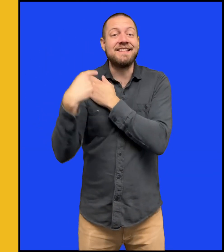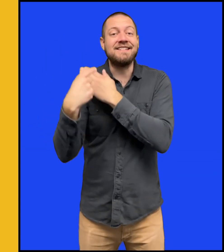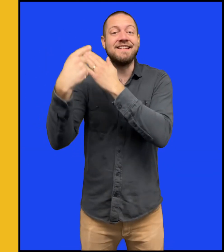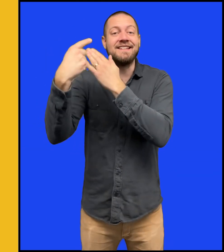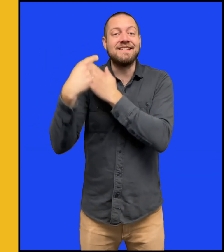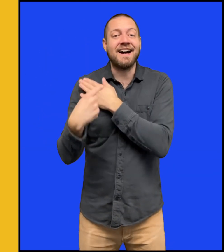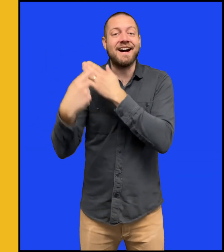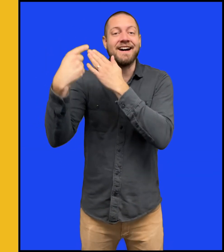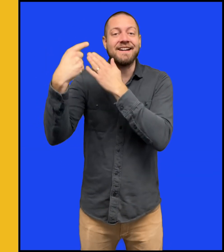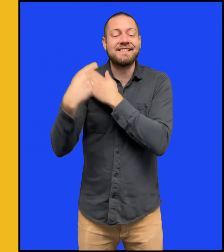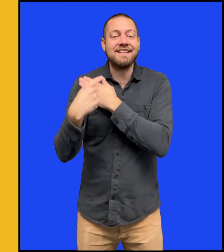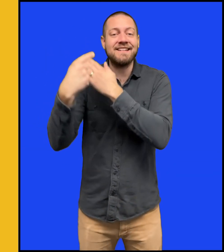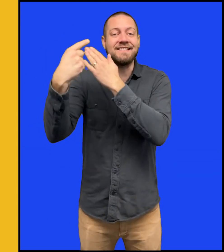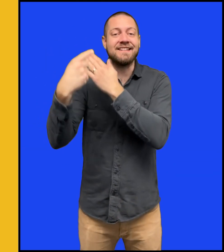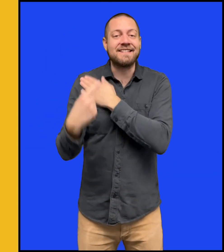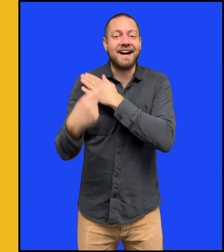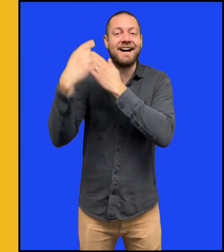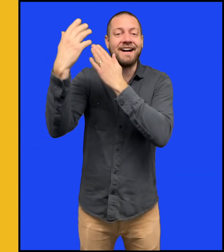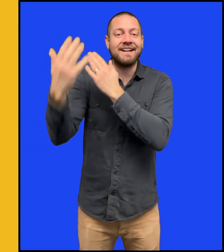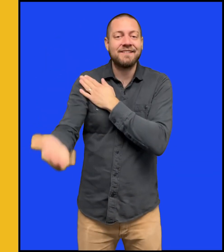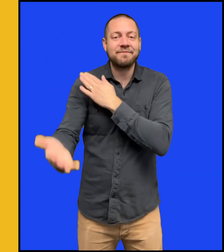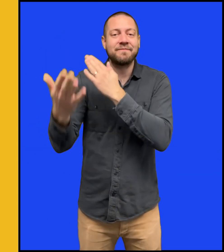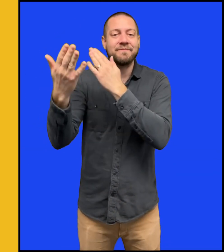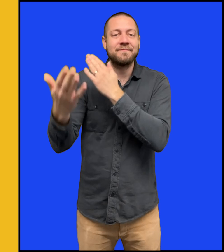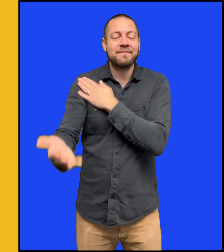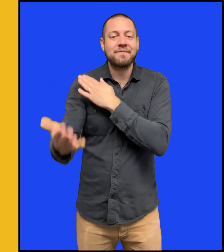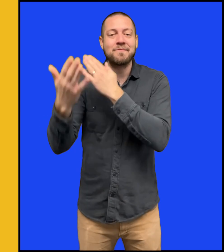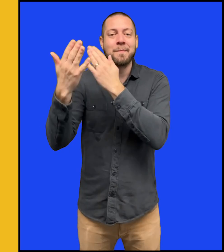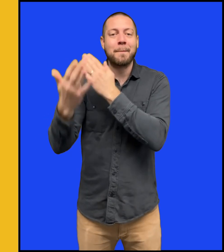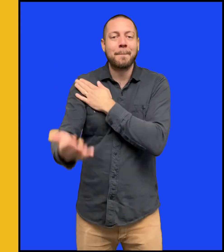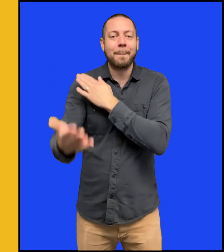Say ti, ti, ti, ta, ti, ti, ti, ta.